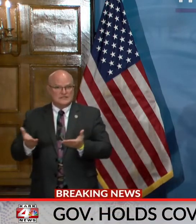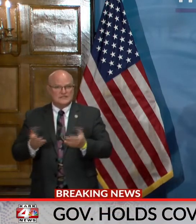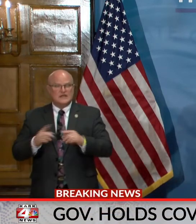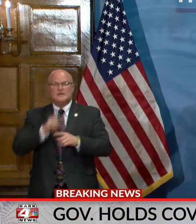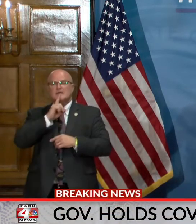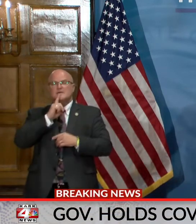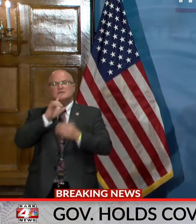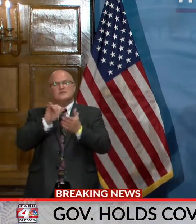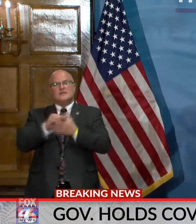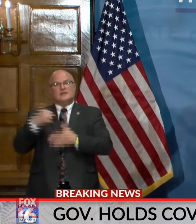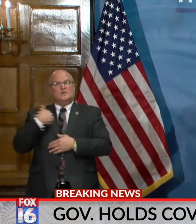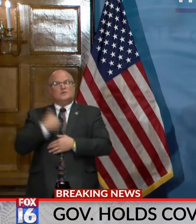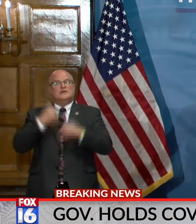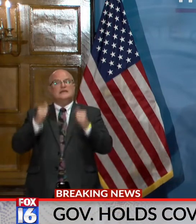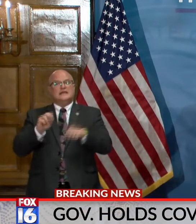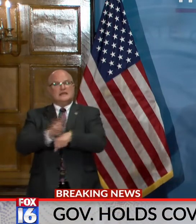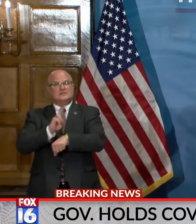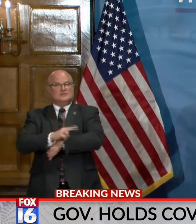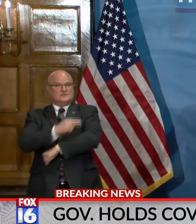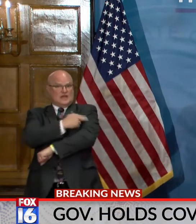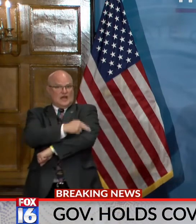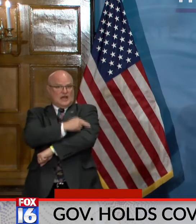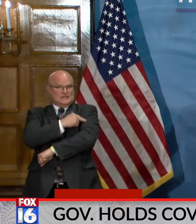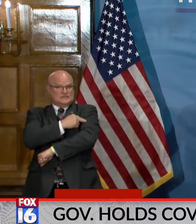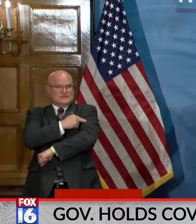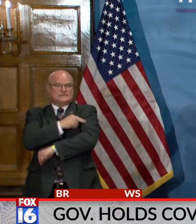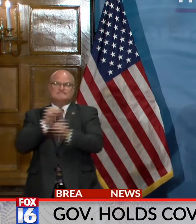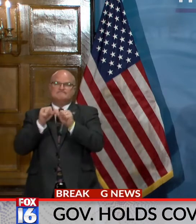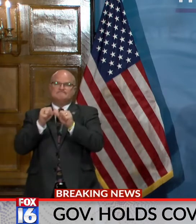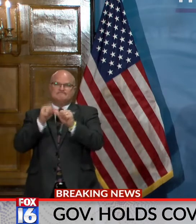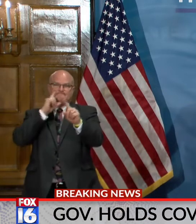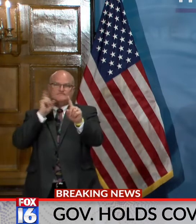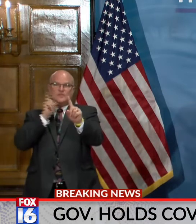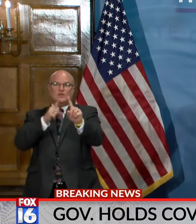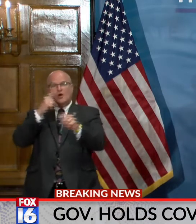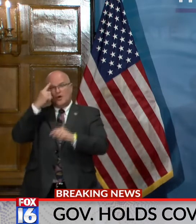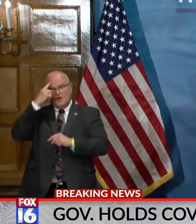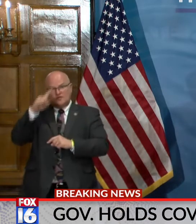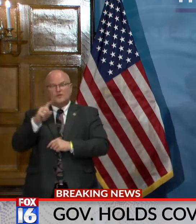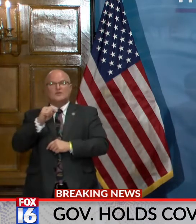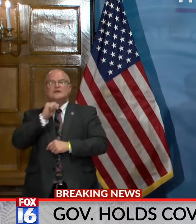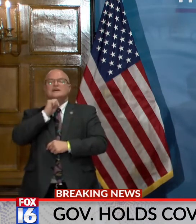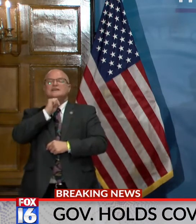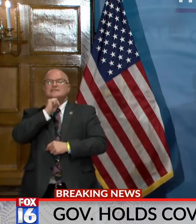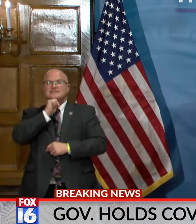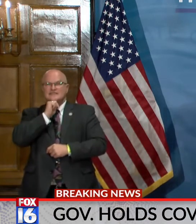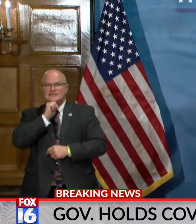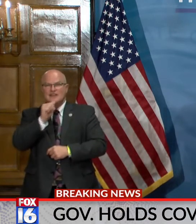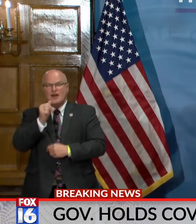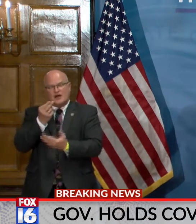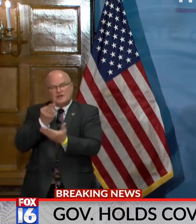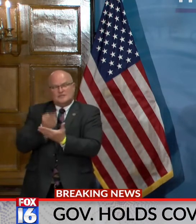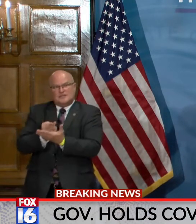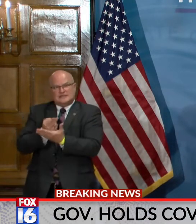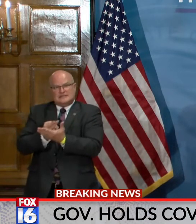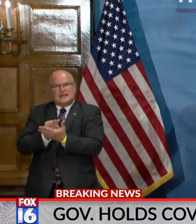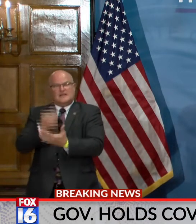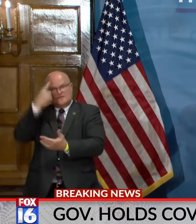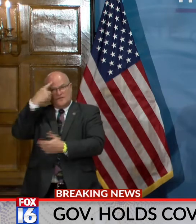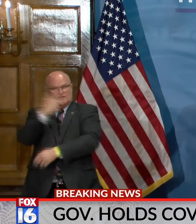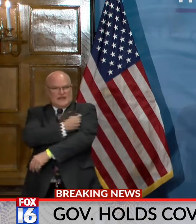make sure that we can use our hospitals to carry out the mission for non-bedside resources for